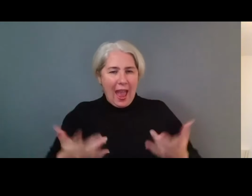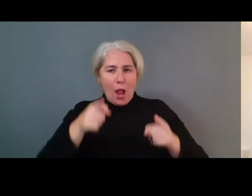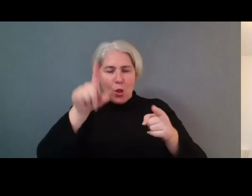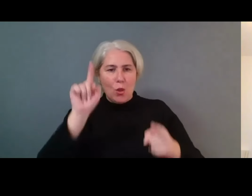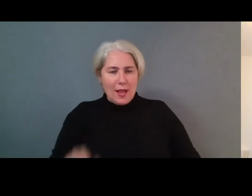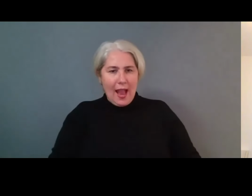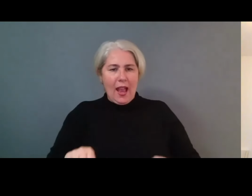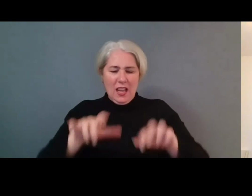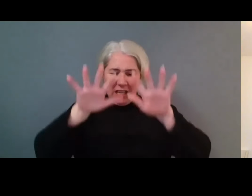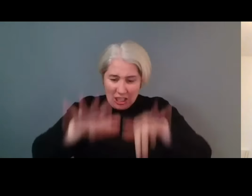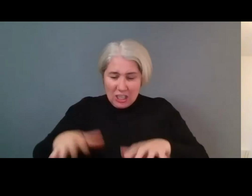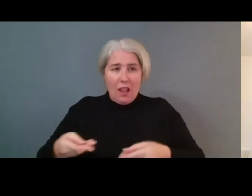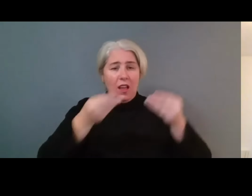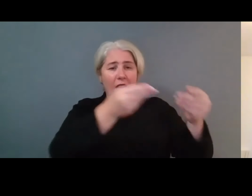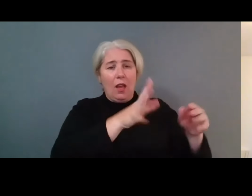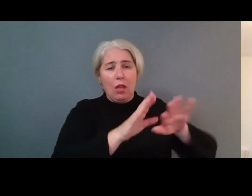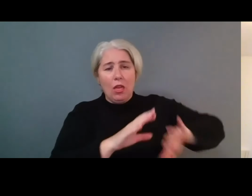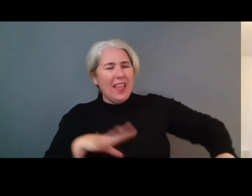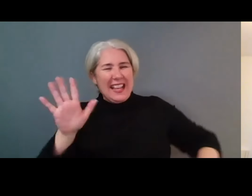is important because the form